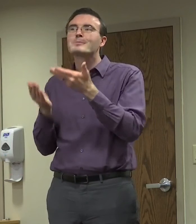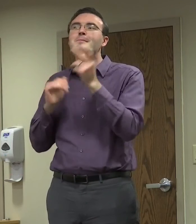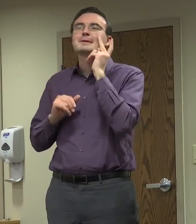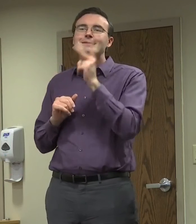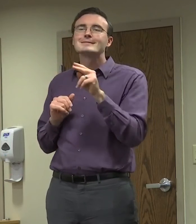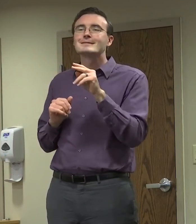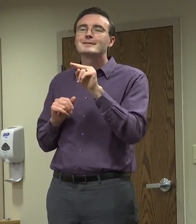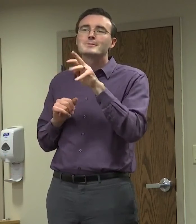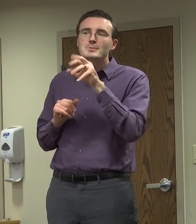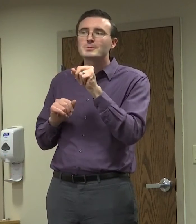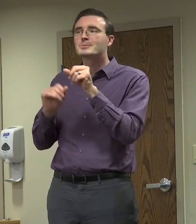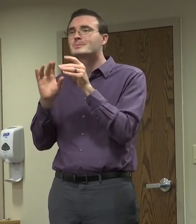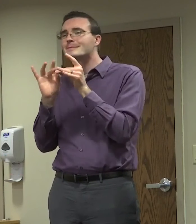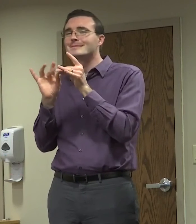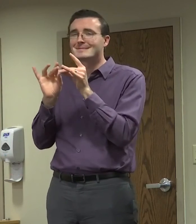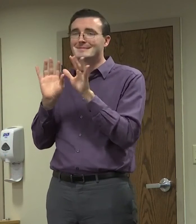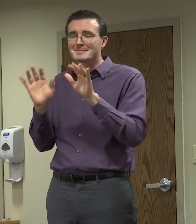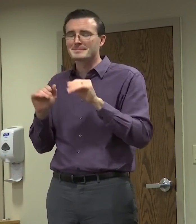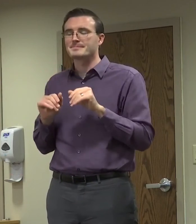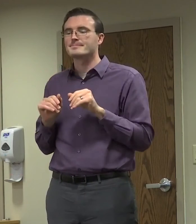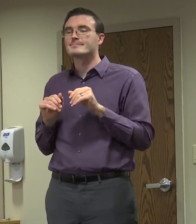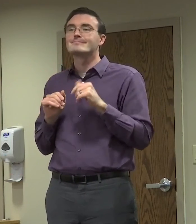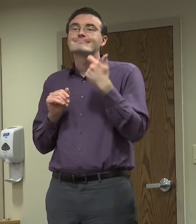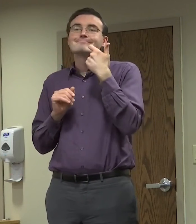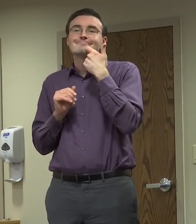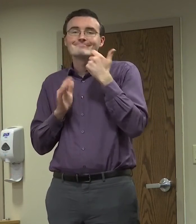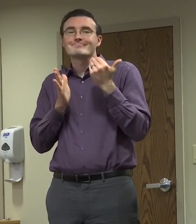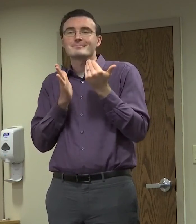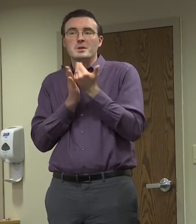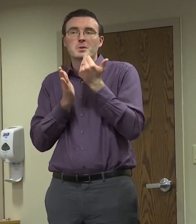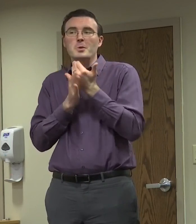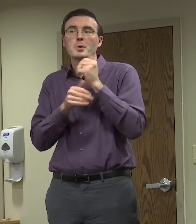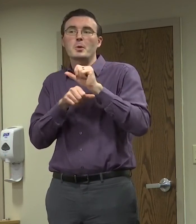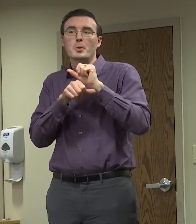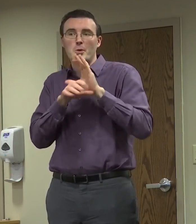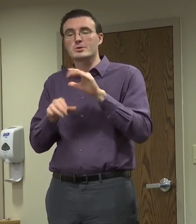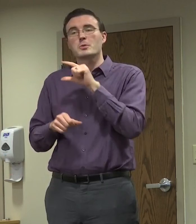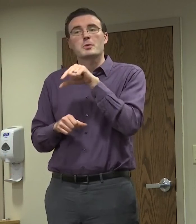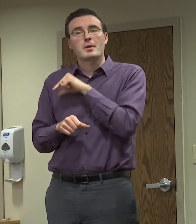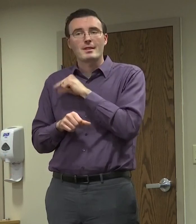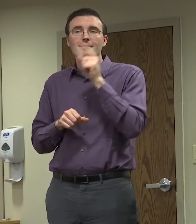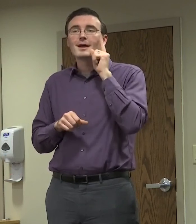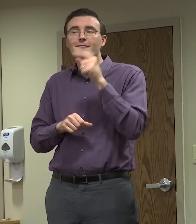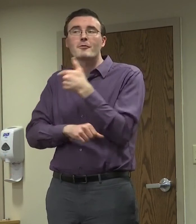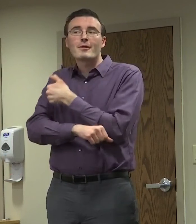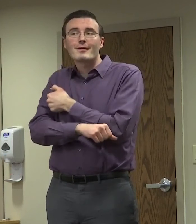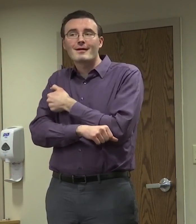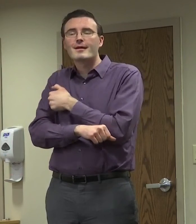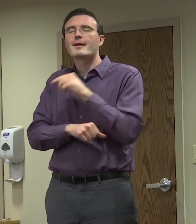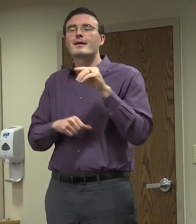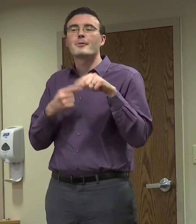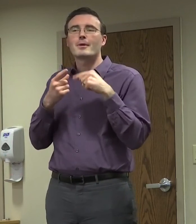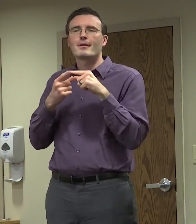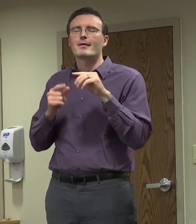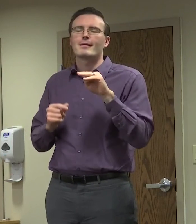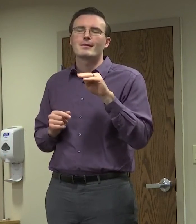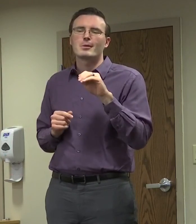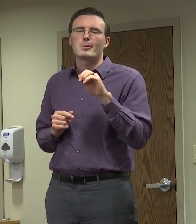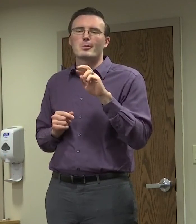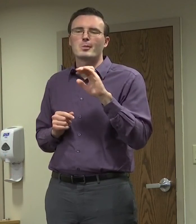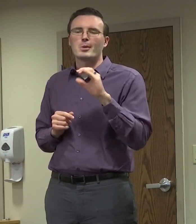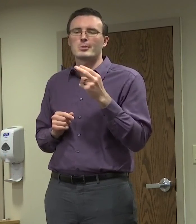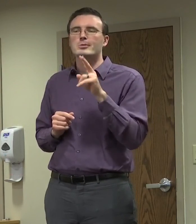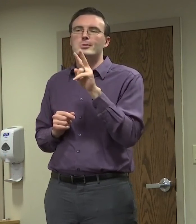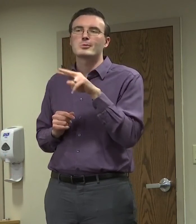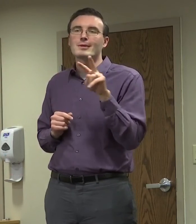media. We got some new essential workers became eligible for vaccinations on March 22nd. This included our court system